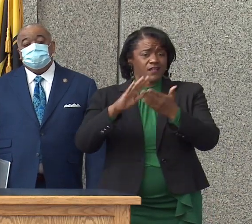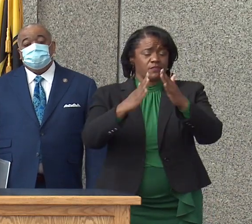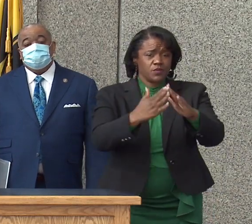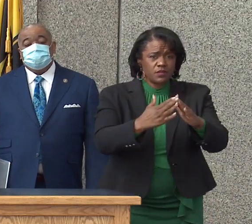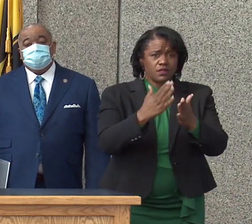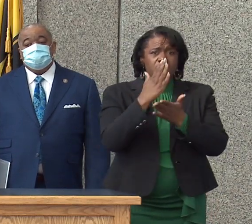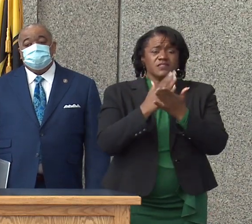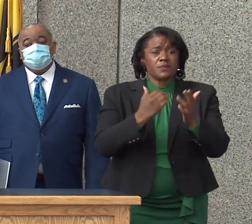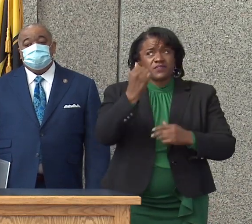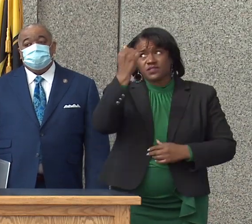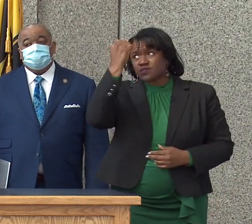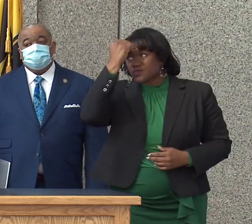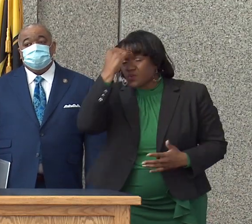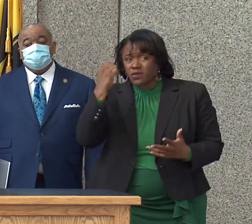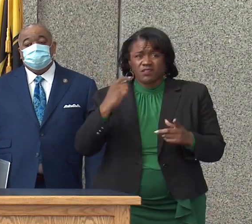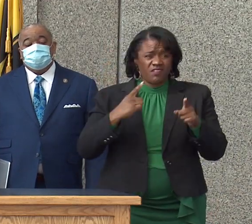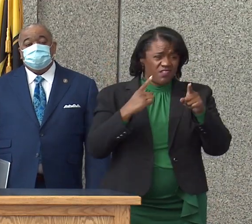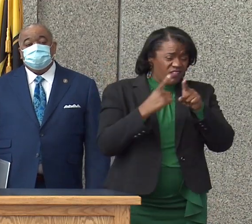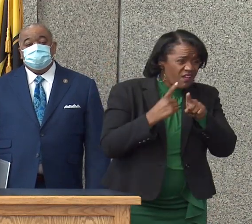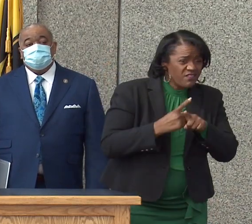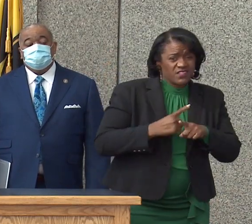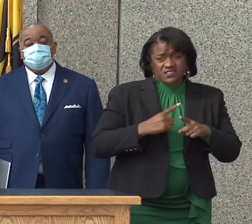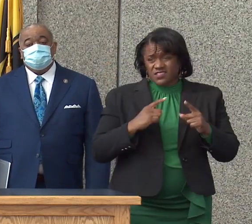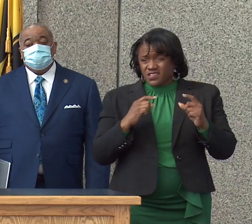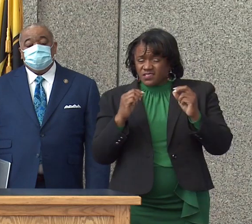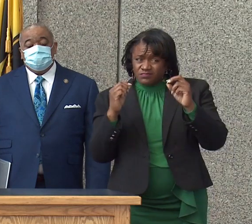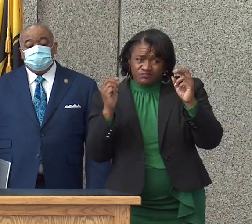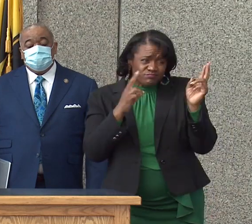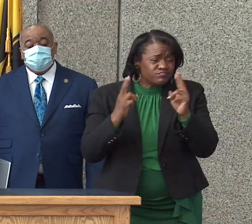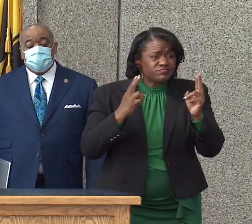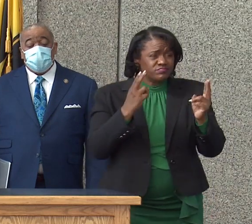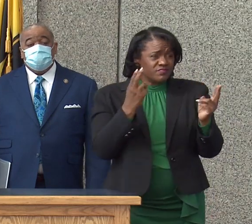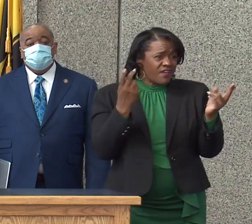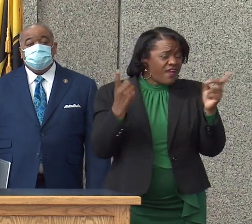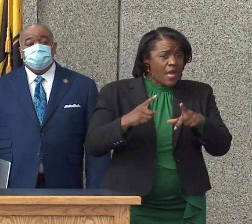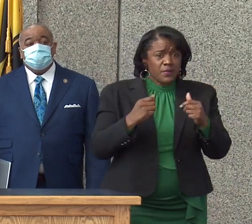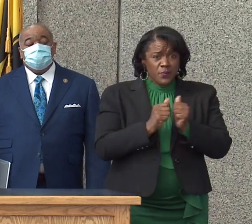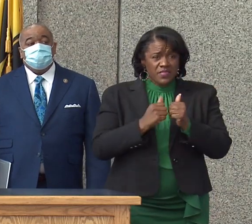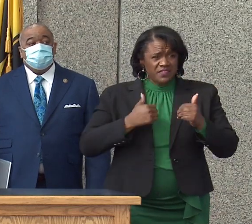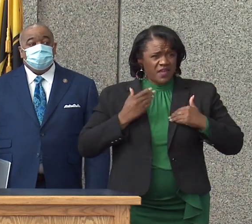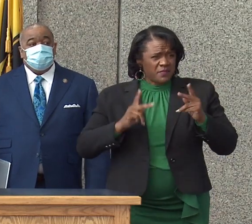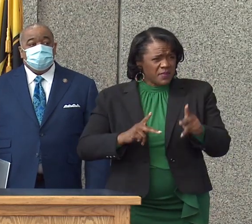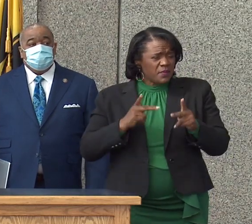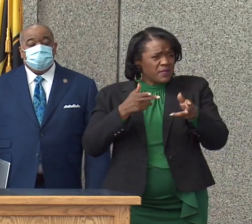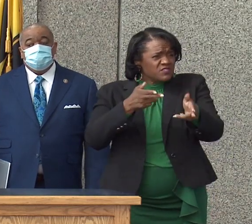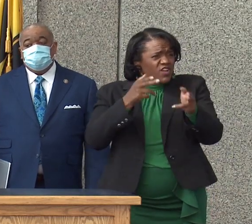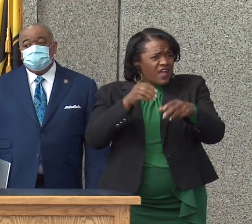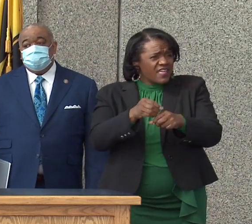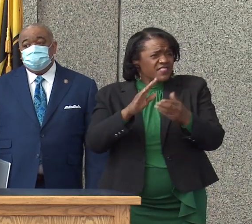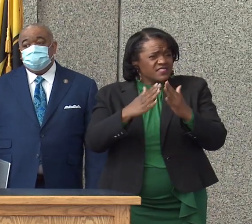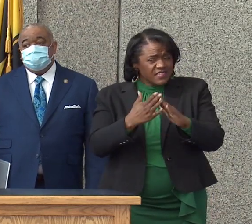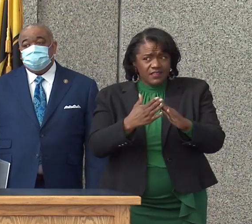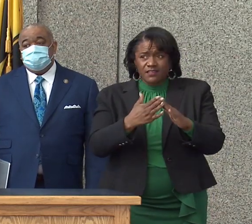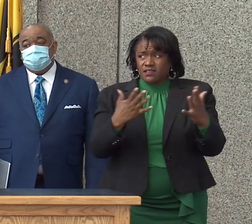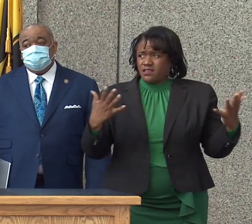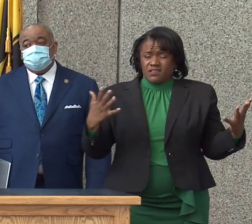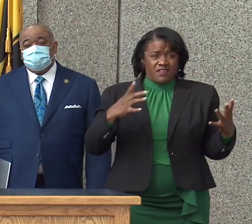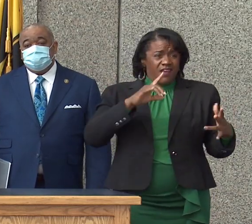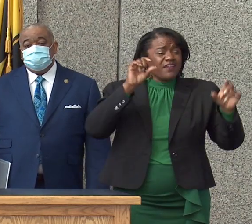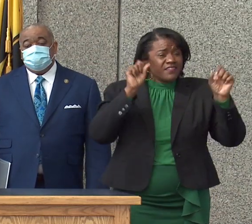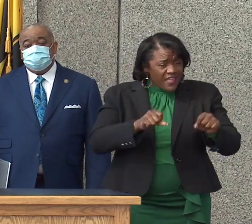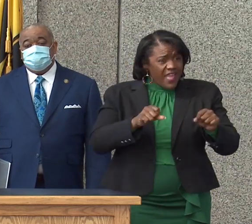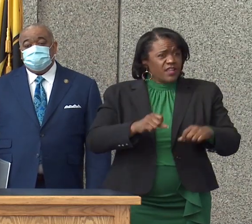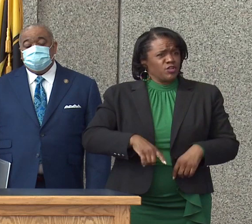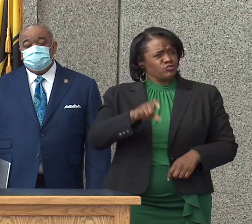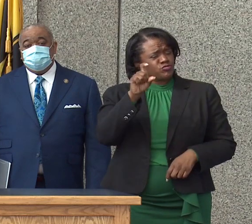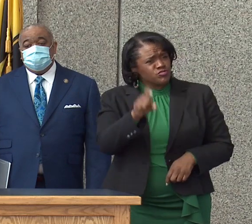of the stupid conflicts that are resulting in young people and others being shot in the city absolutely can and should be